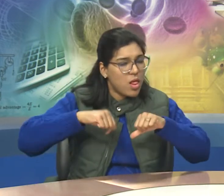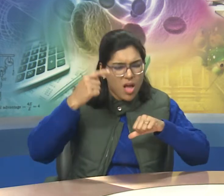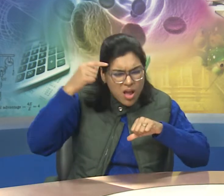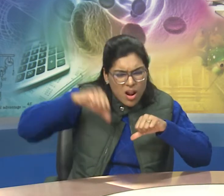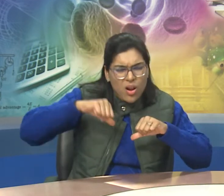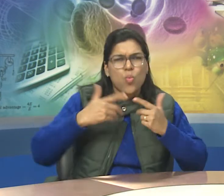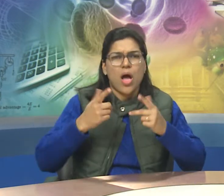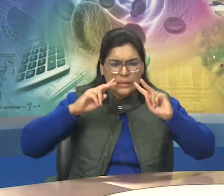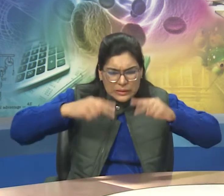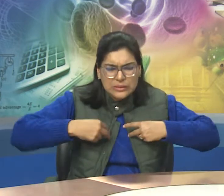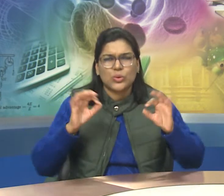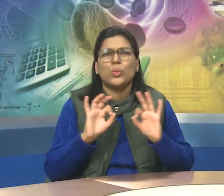own ability.